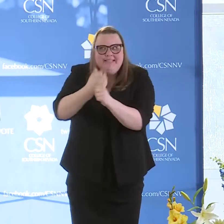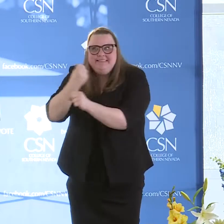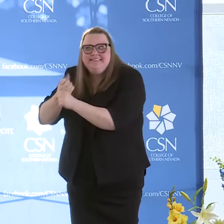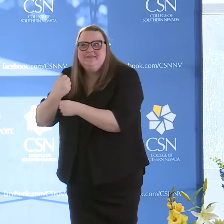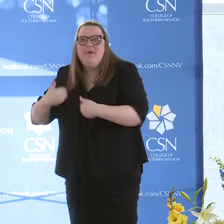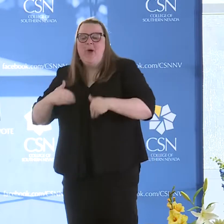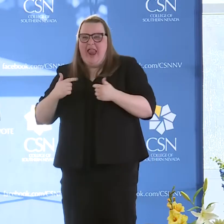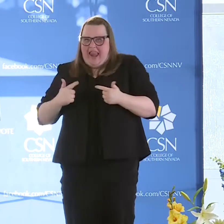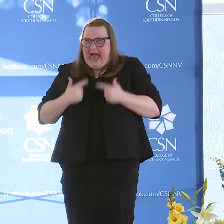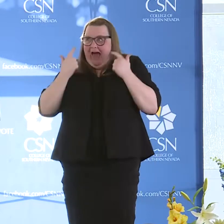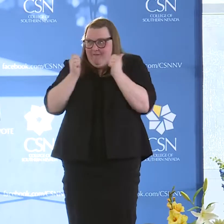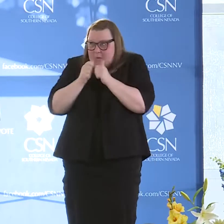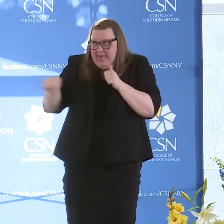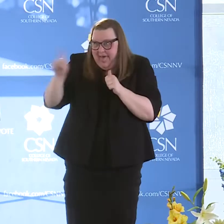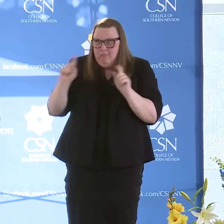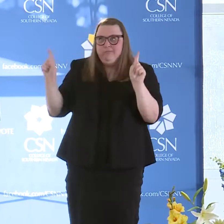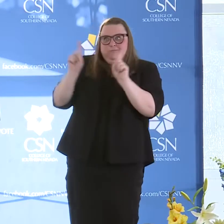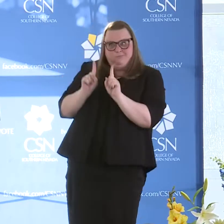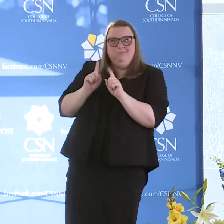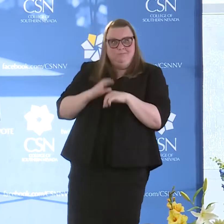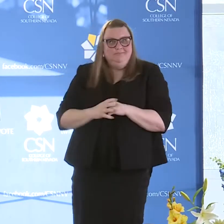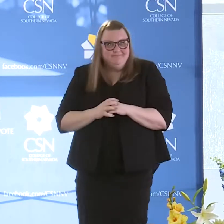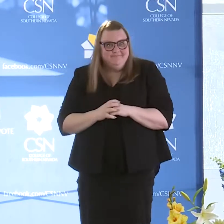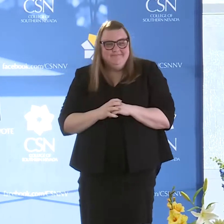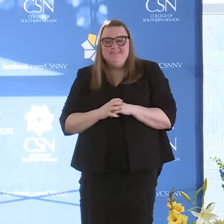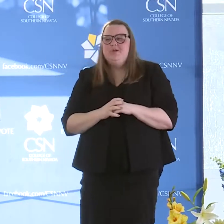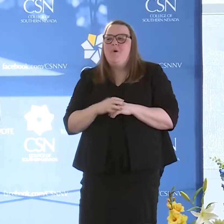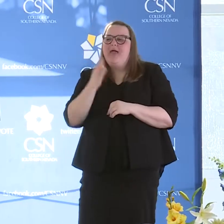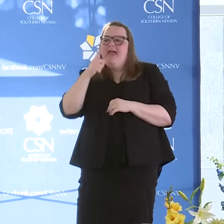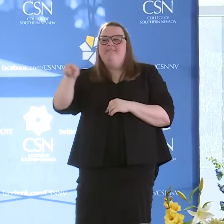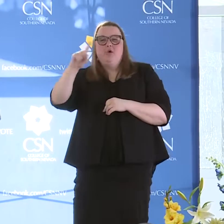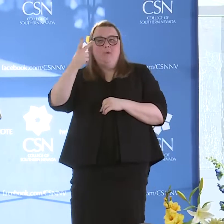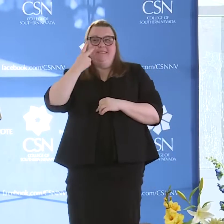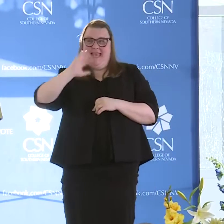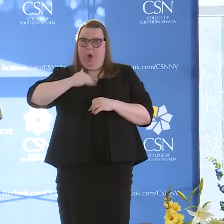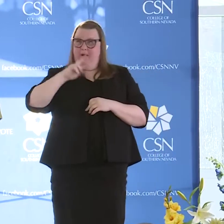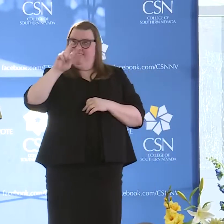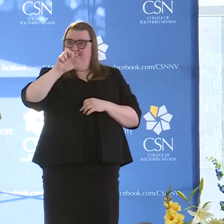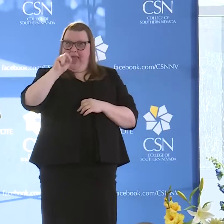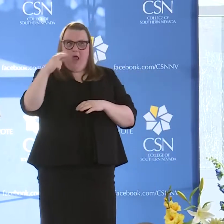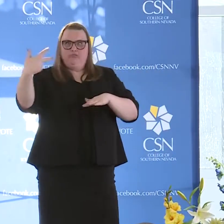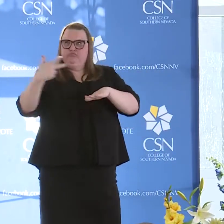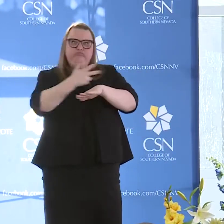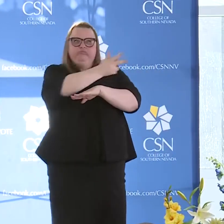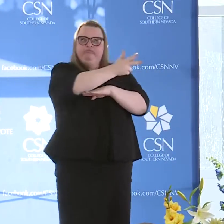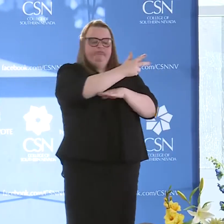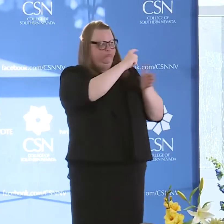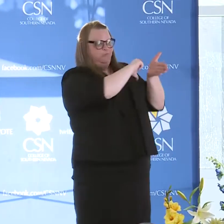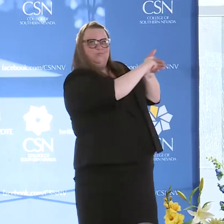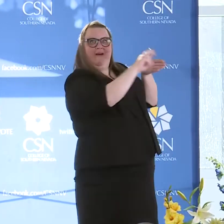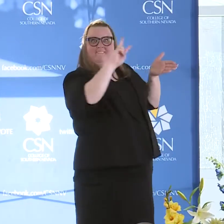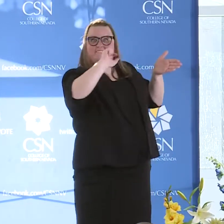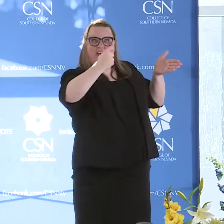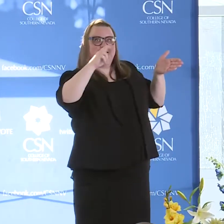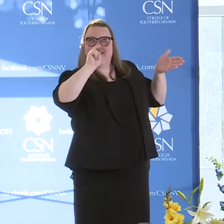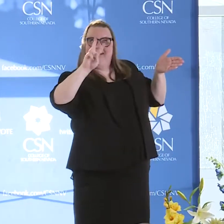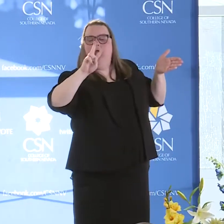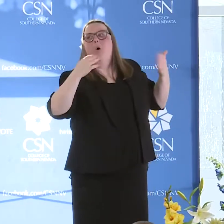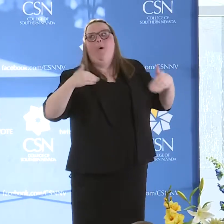prizes live. So, if you see our van pulling up into your town, you know some good things are